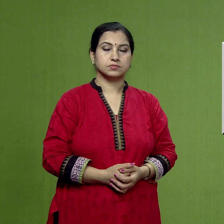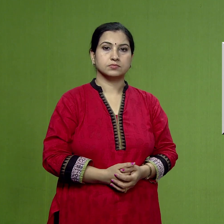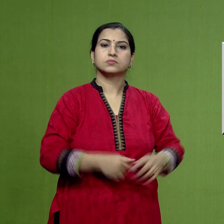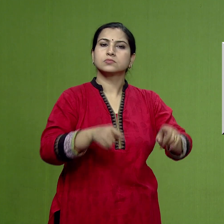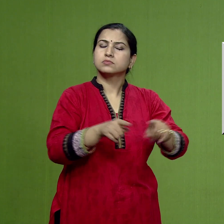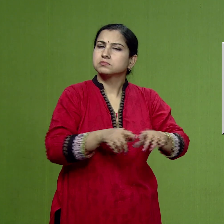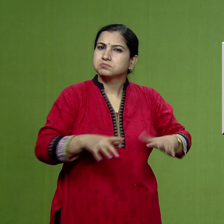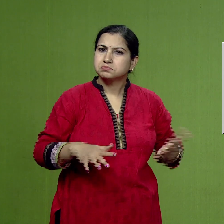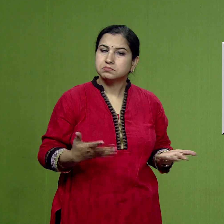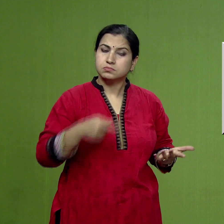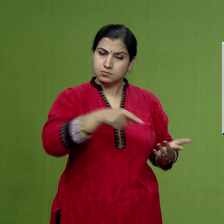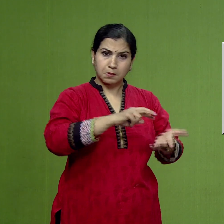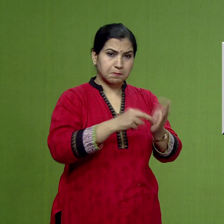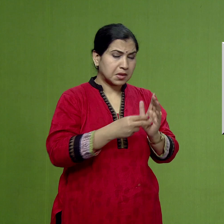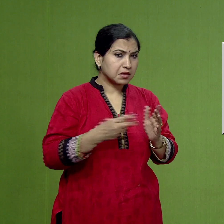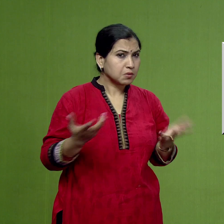So, what does this mean?